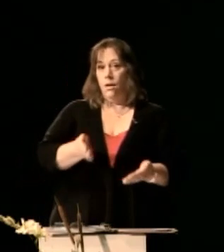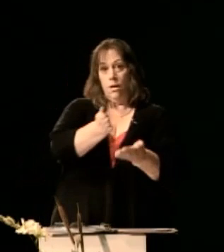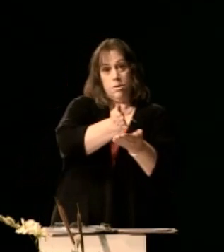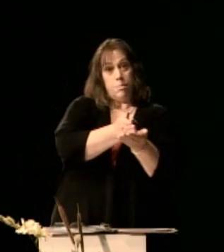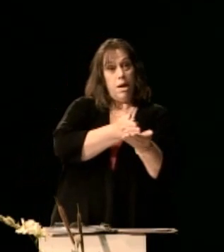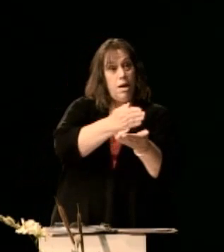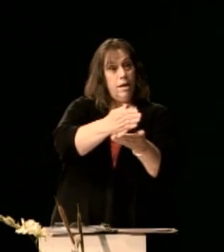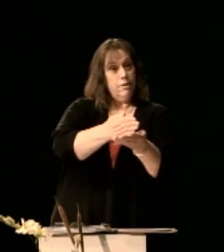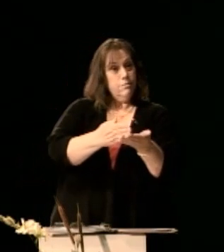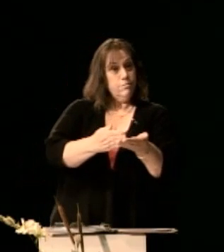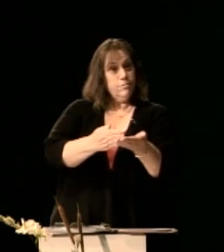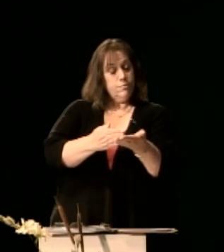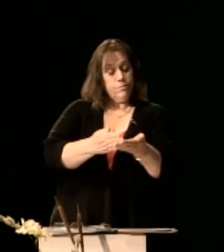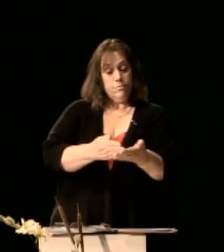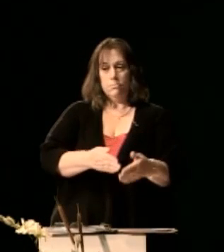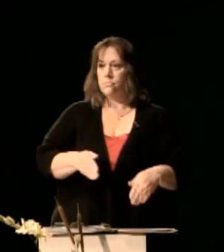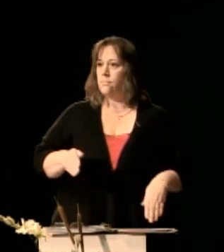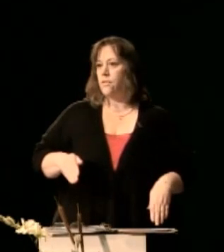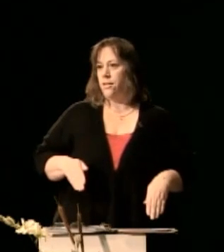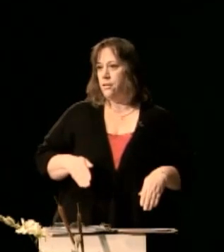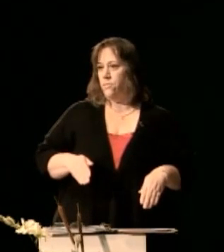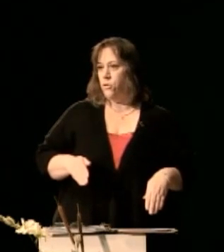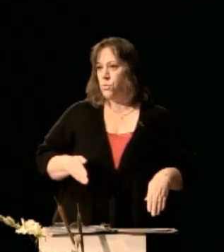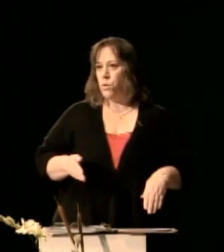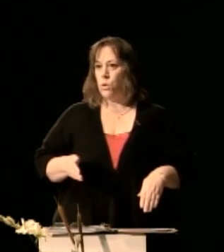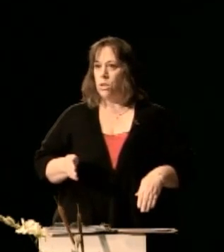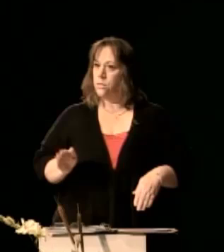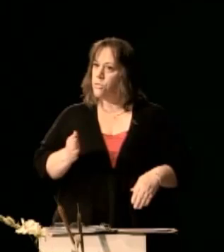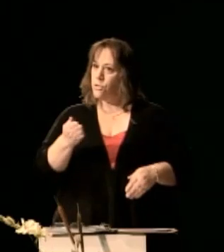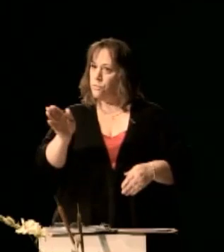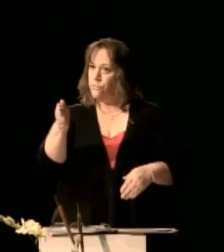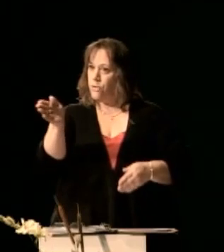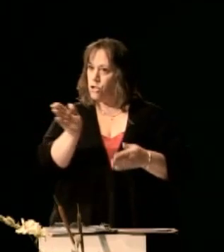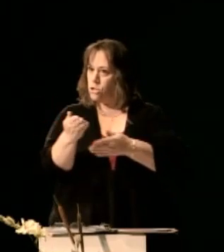It's pie. I didn't give you this one earlier. It's also fish.